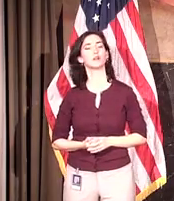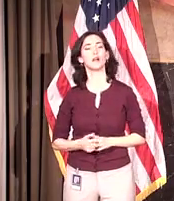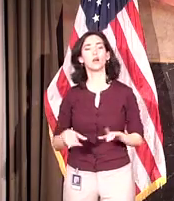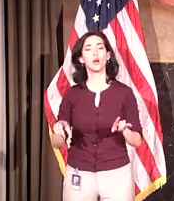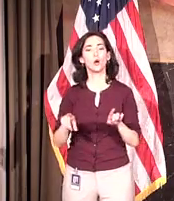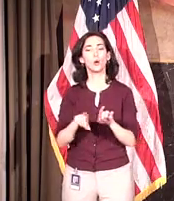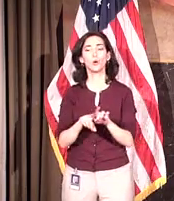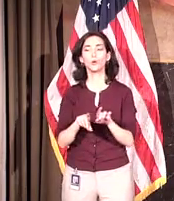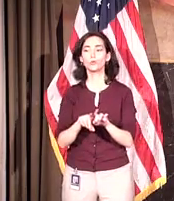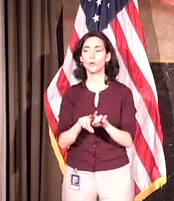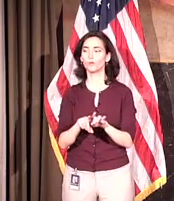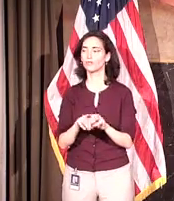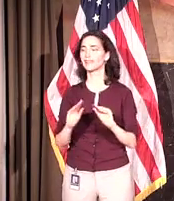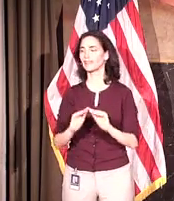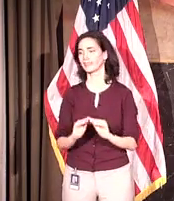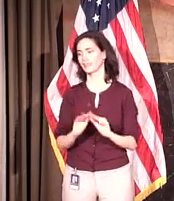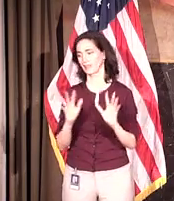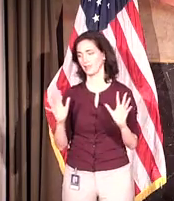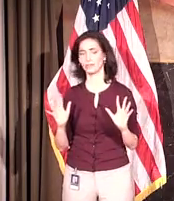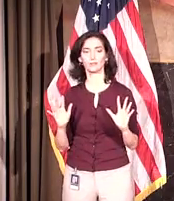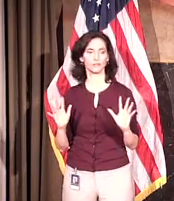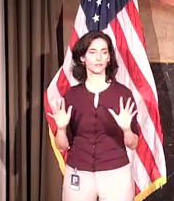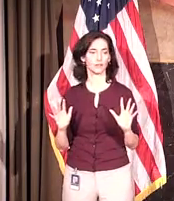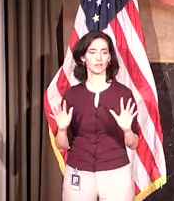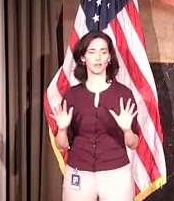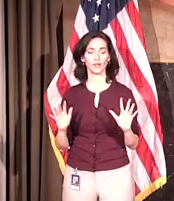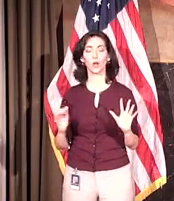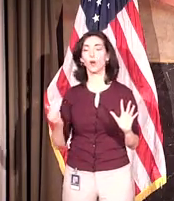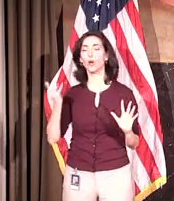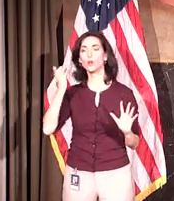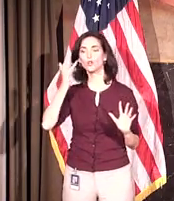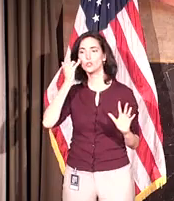think it's clear that for most activities, if we're